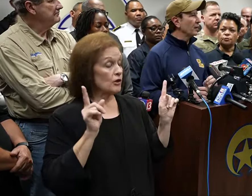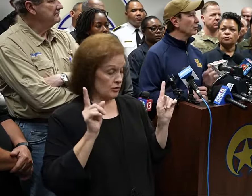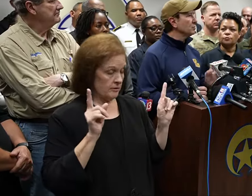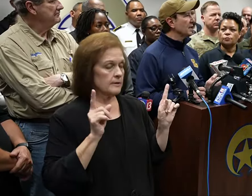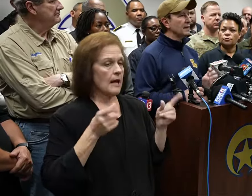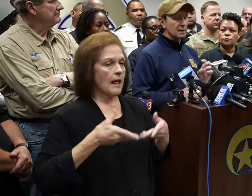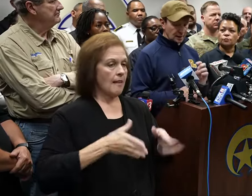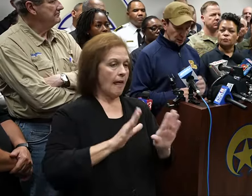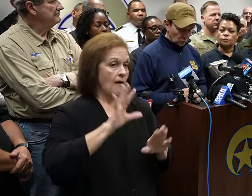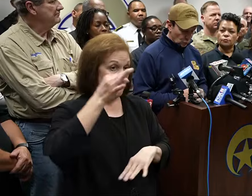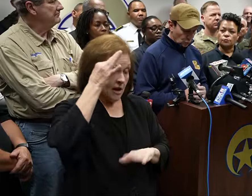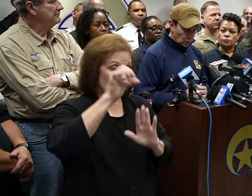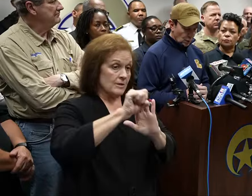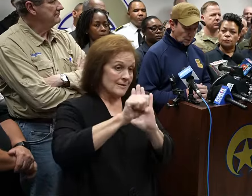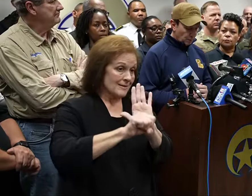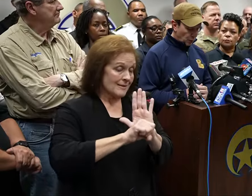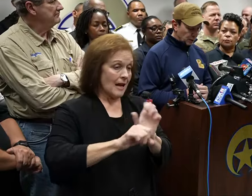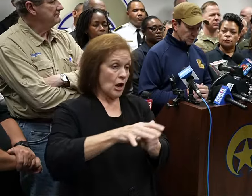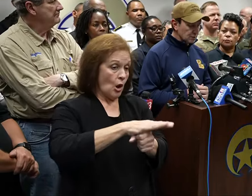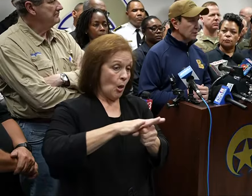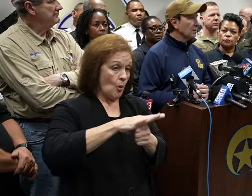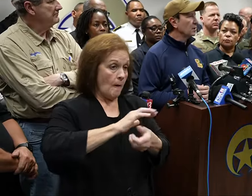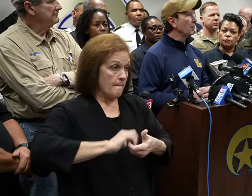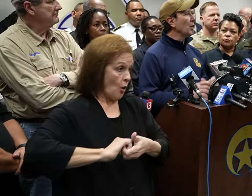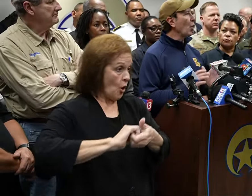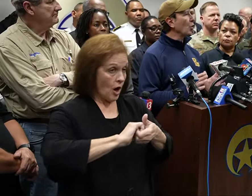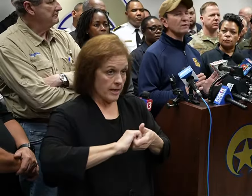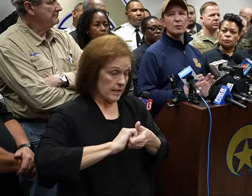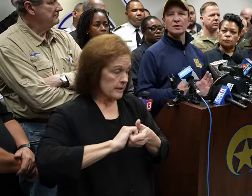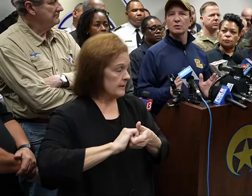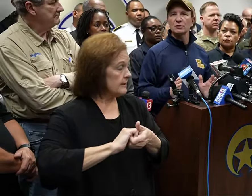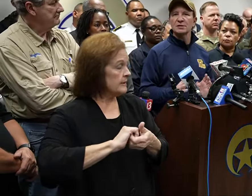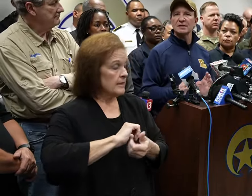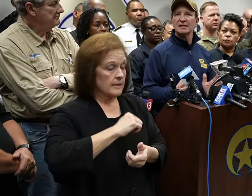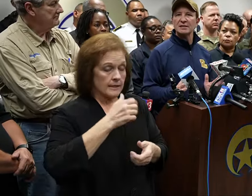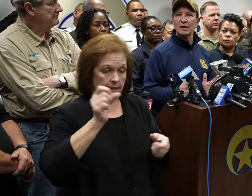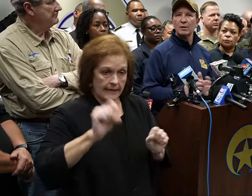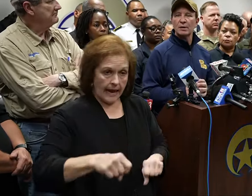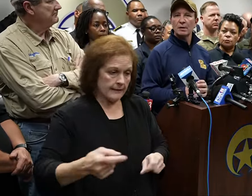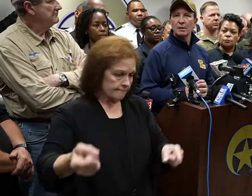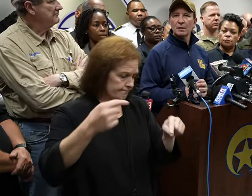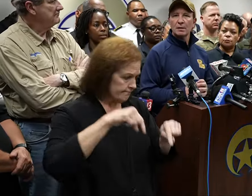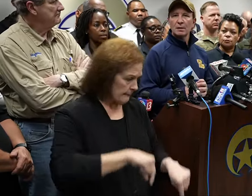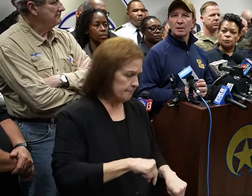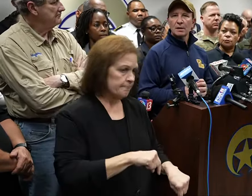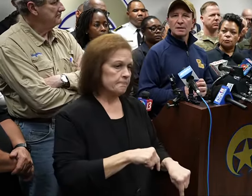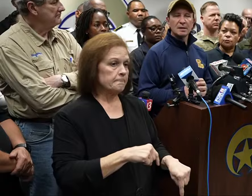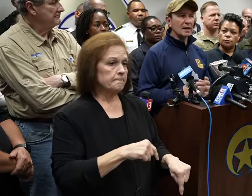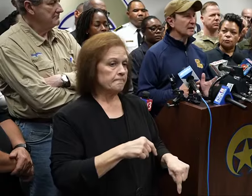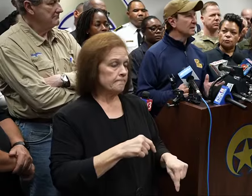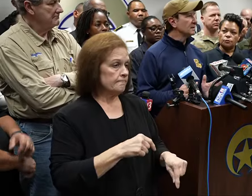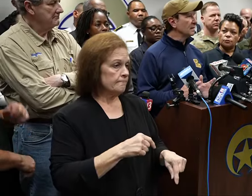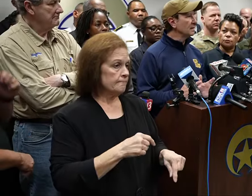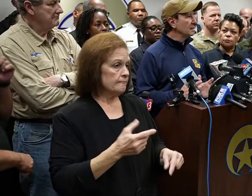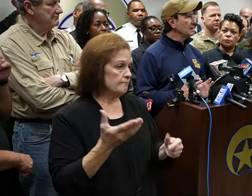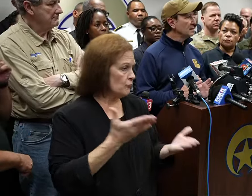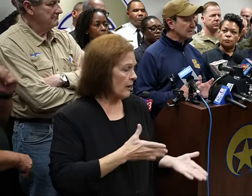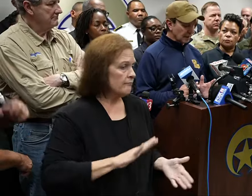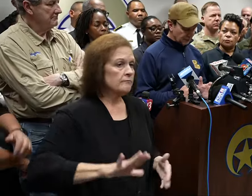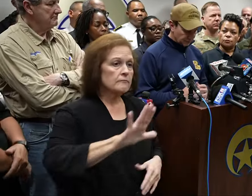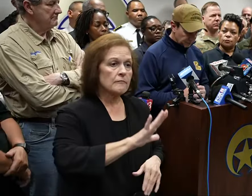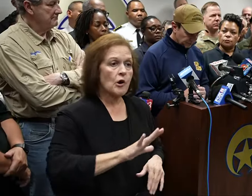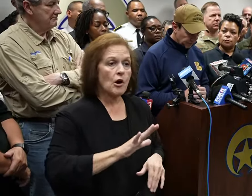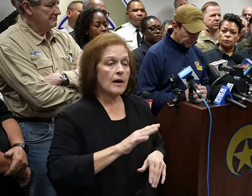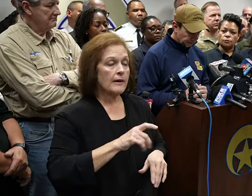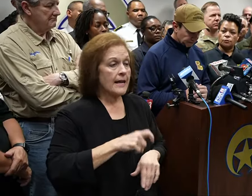our federal, state, and local partners to bring all of the resources necessary to get this city